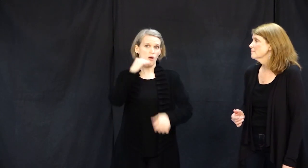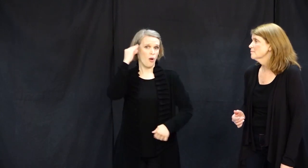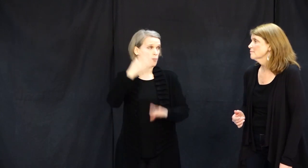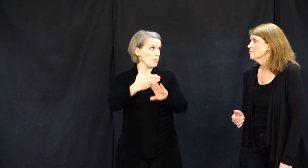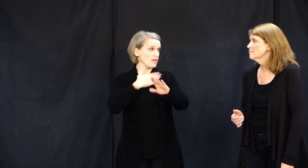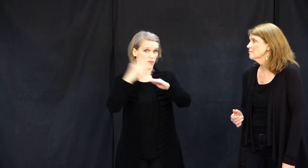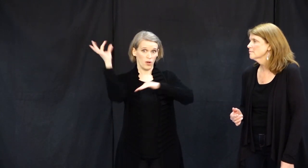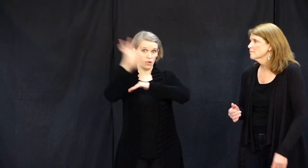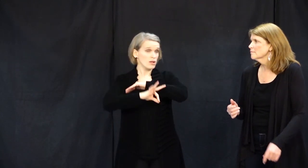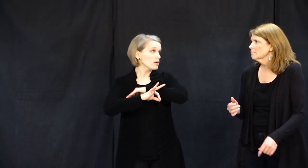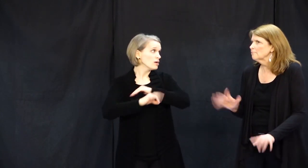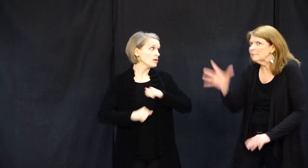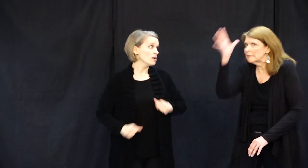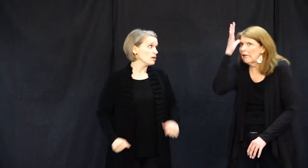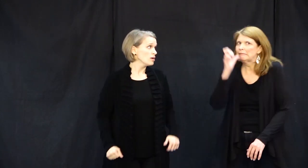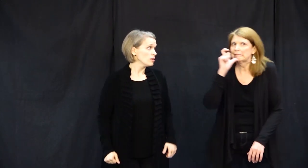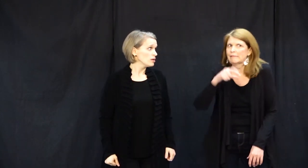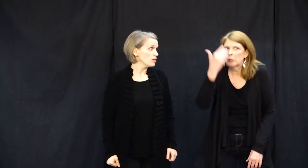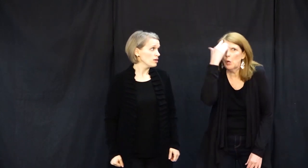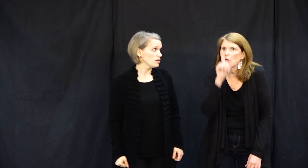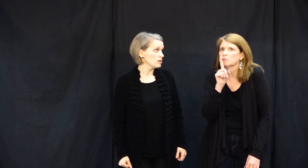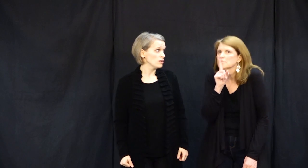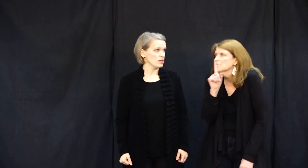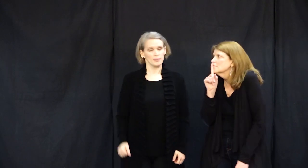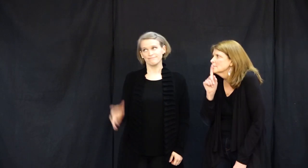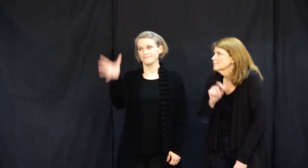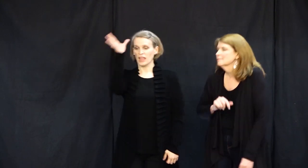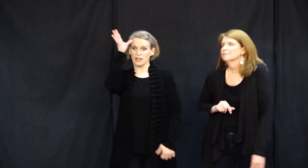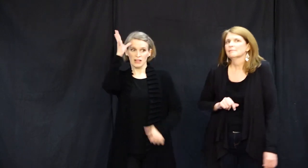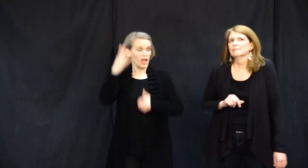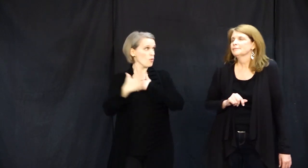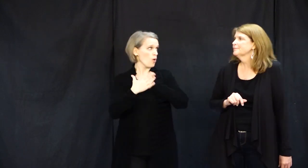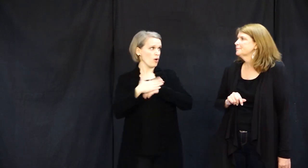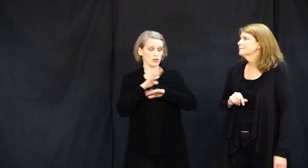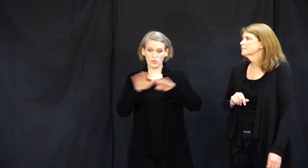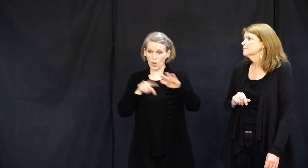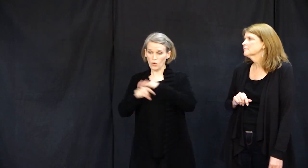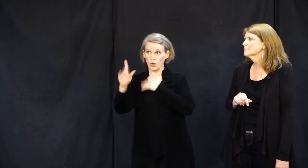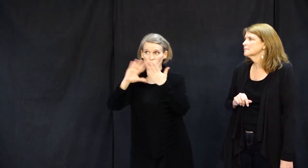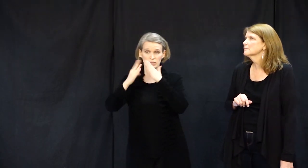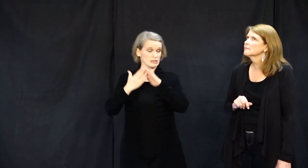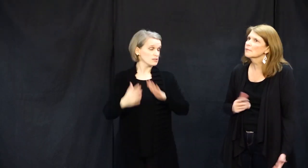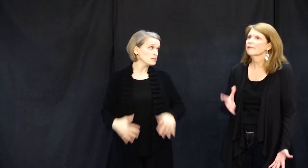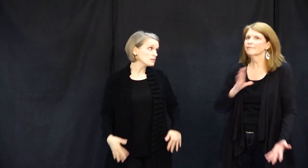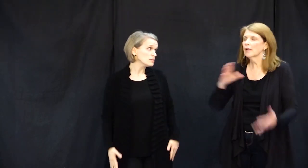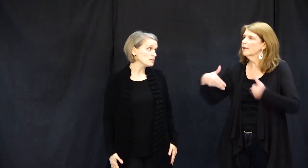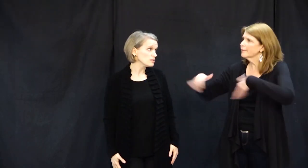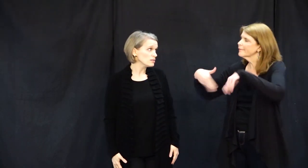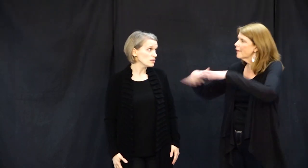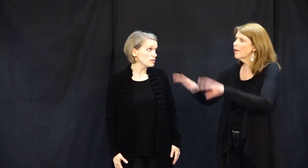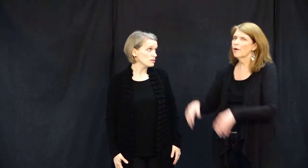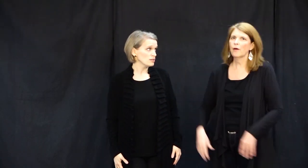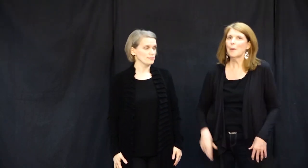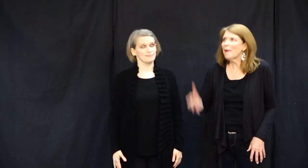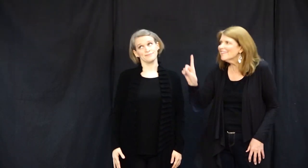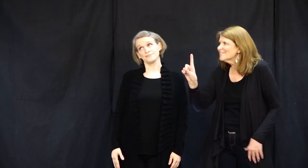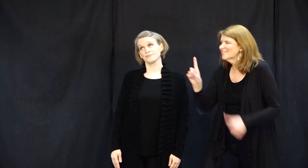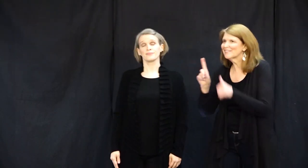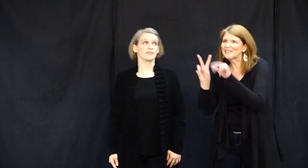sundown. Daddy doesn't need to know. Daddy said not to go downtown. Like I said, you're free to go. But look